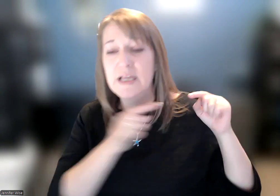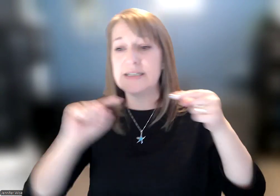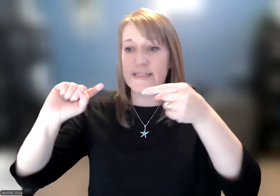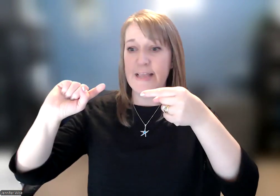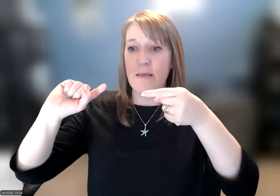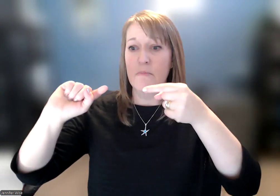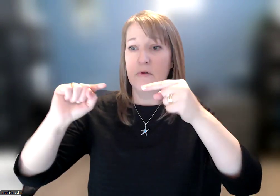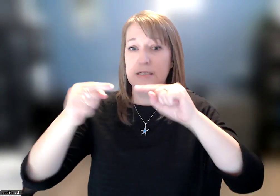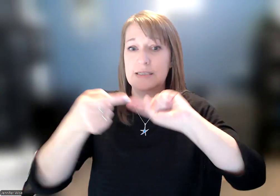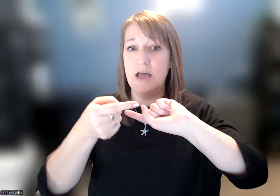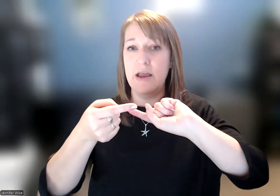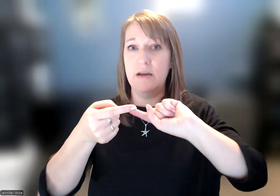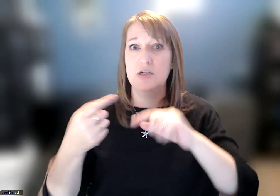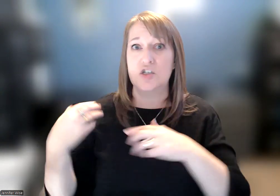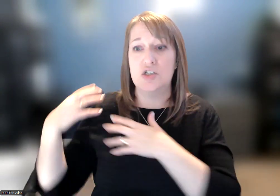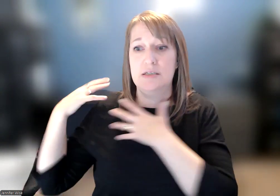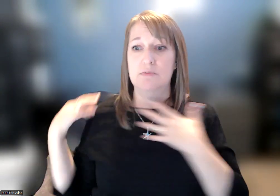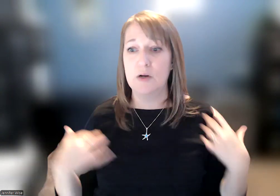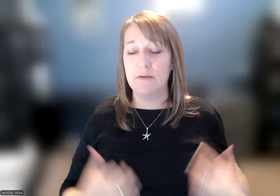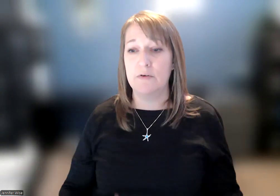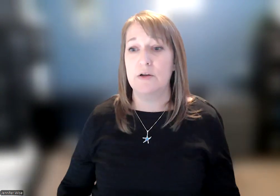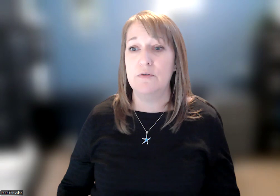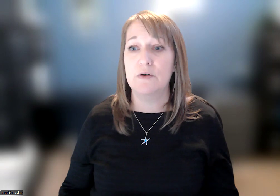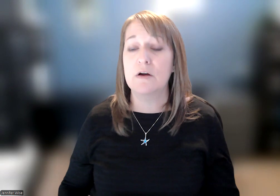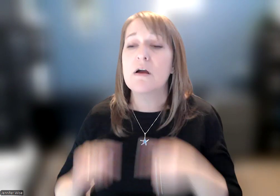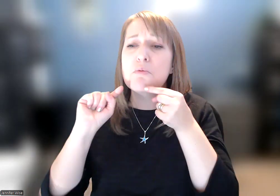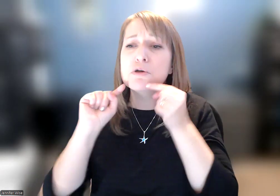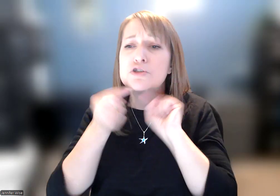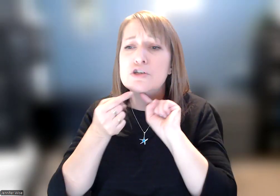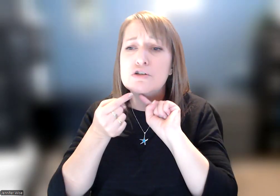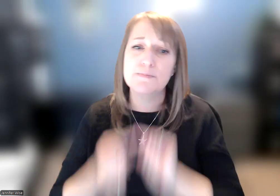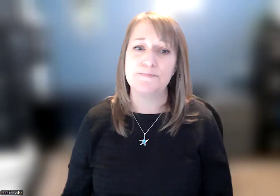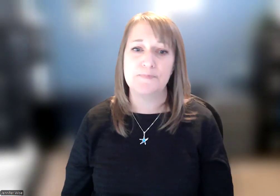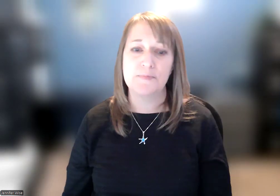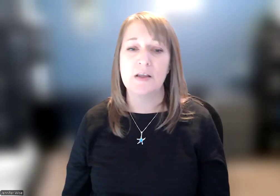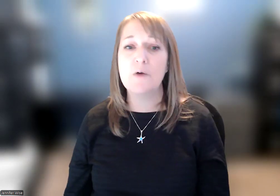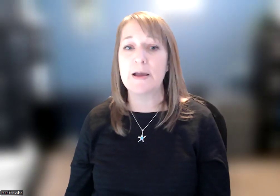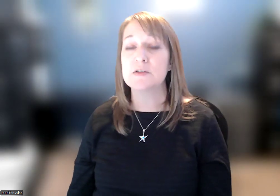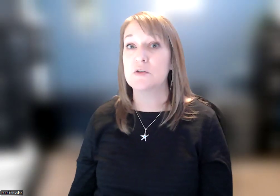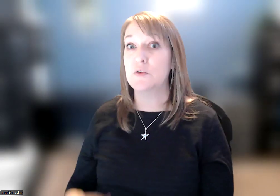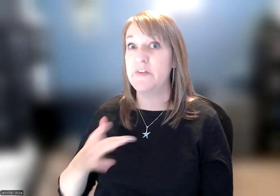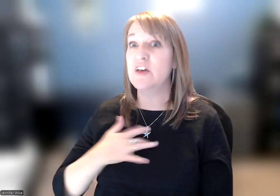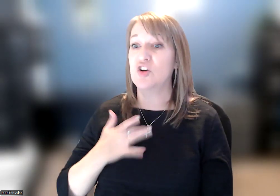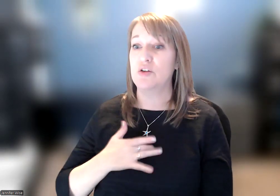It's the same sign. It's just wherever you've hurt. I hurt my chin. Okay, so if you feel hurt